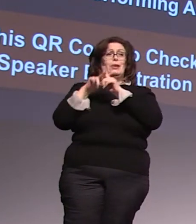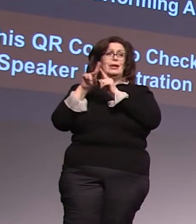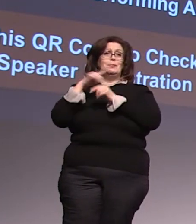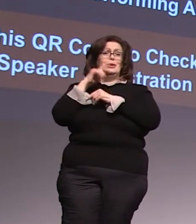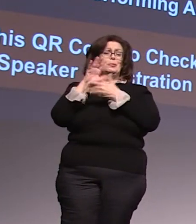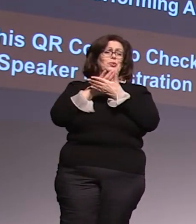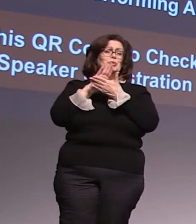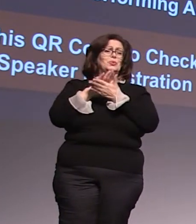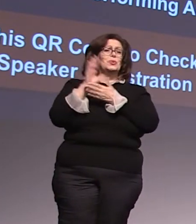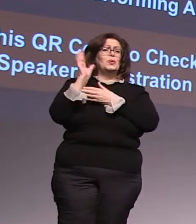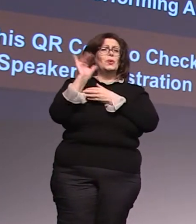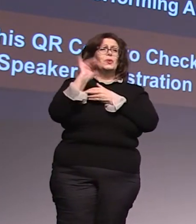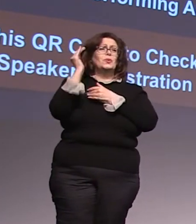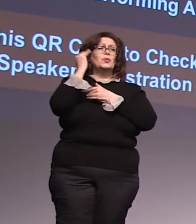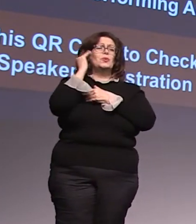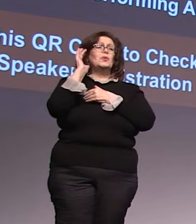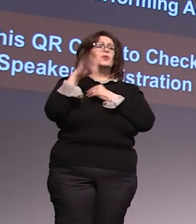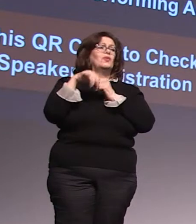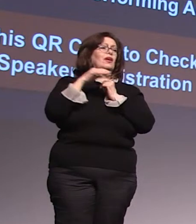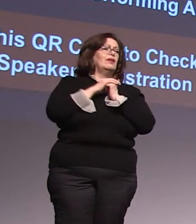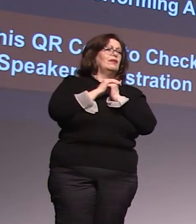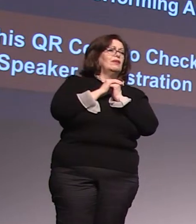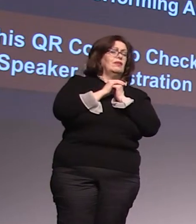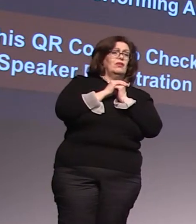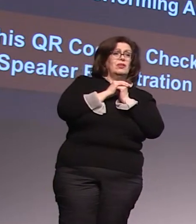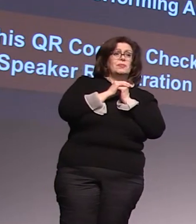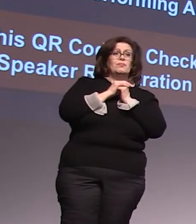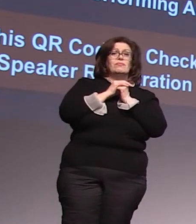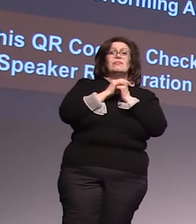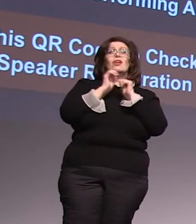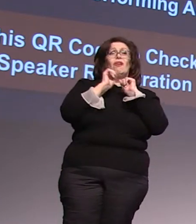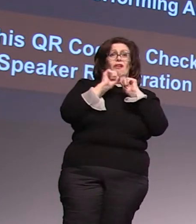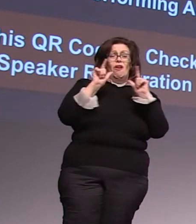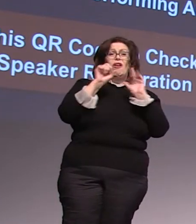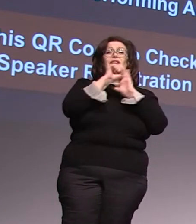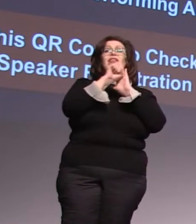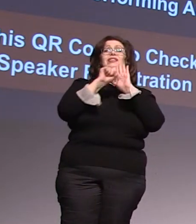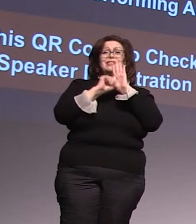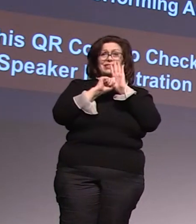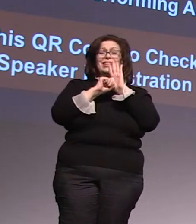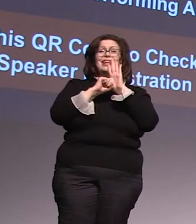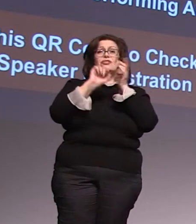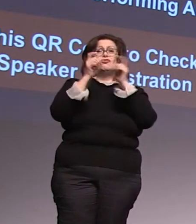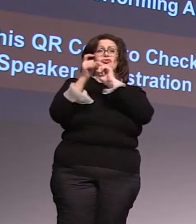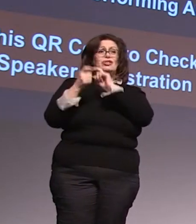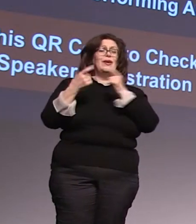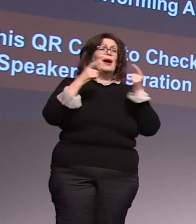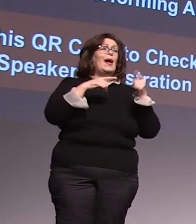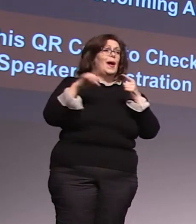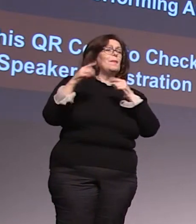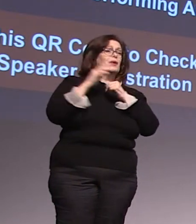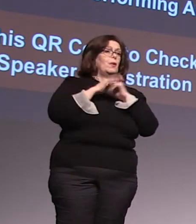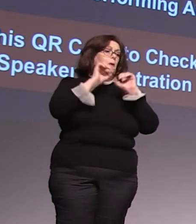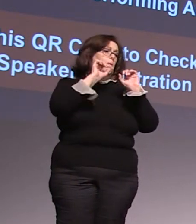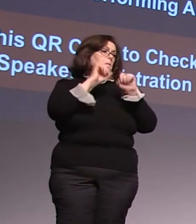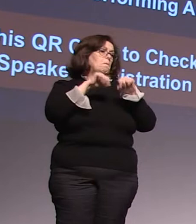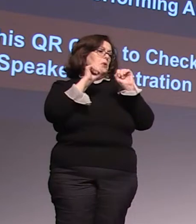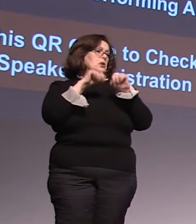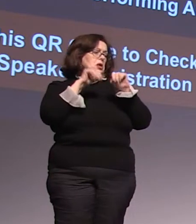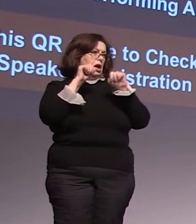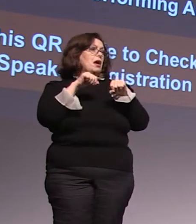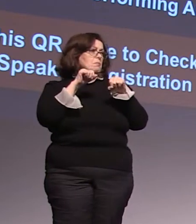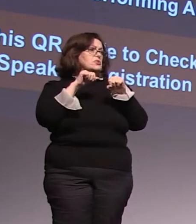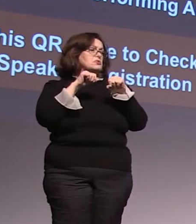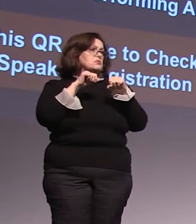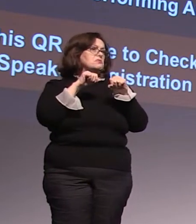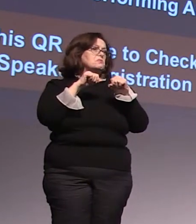We also know there are a lot of federal dollars that have come into all of our states, and so when we're making transitions, potential transitions, we